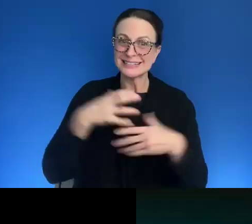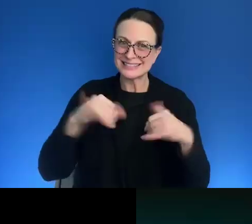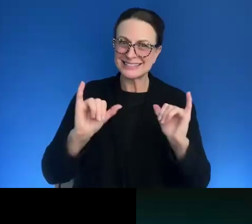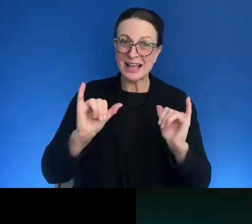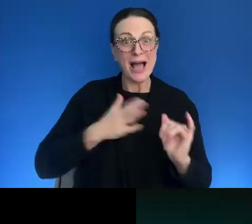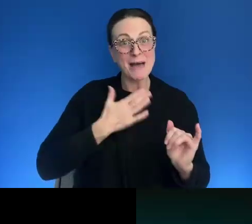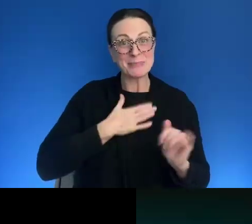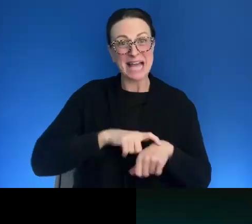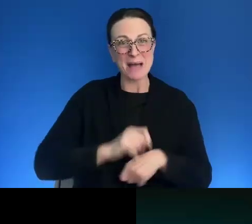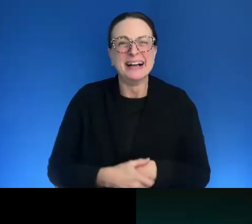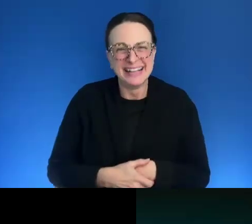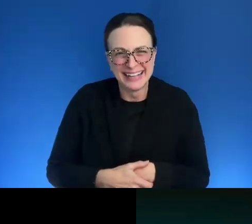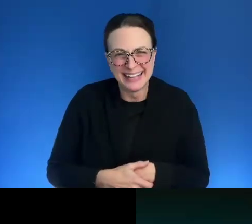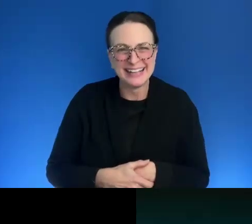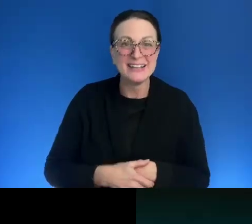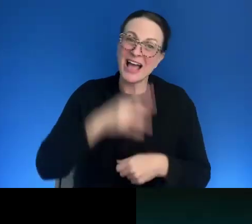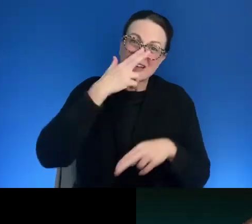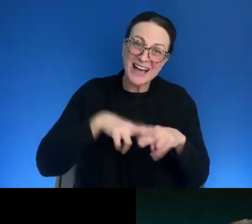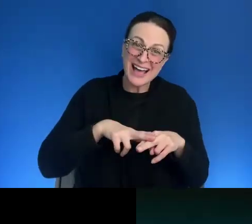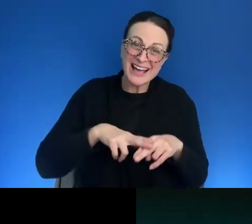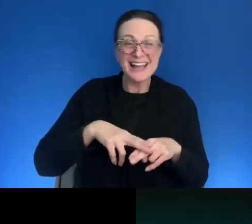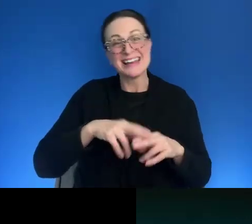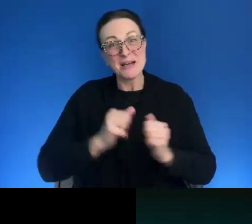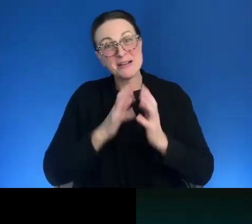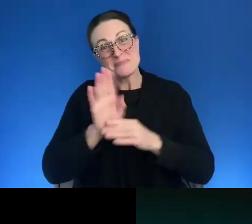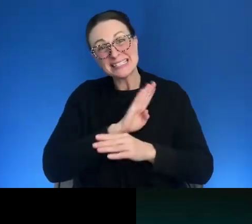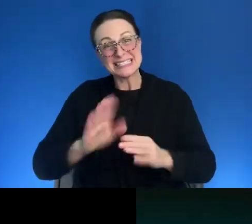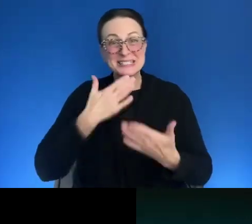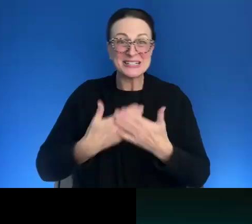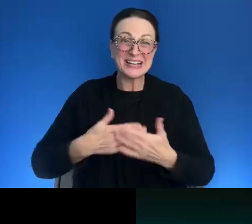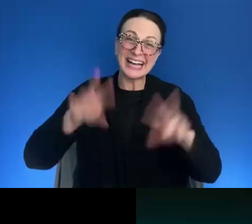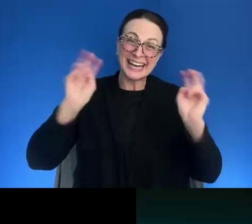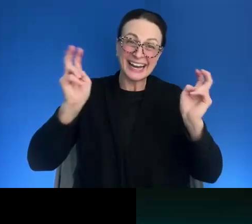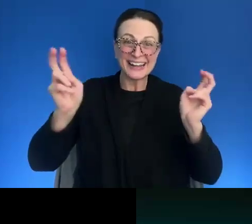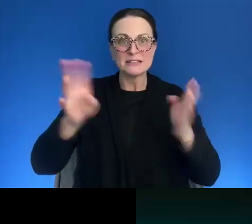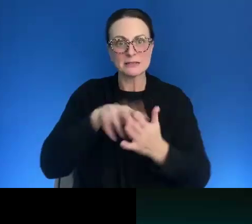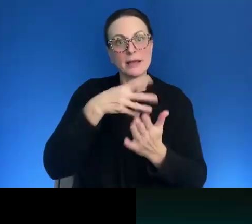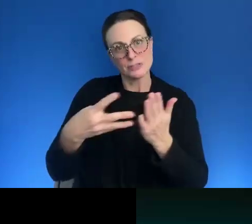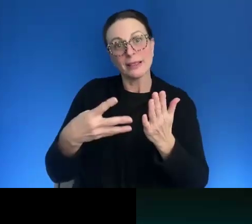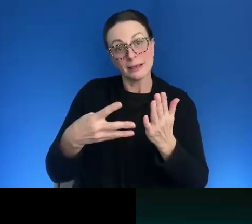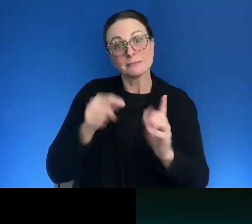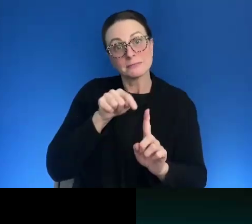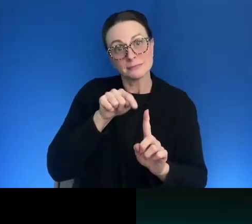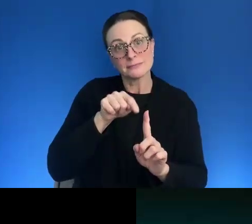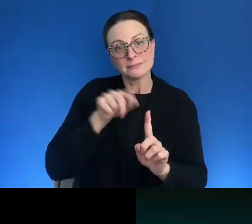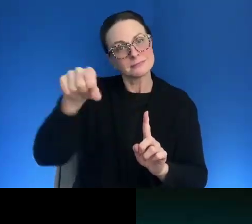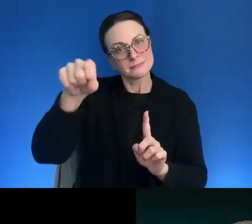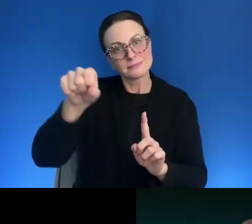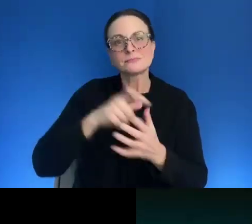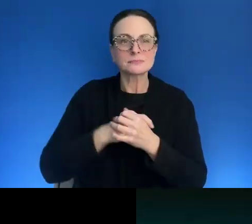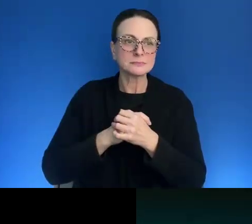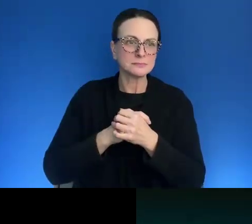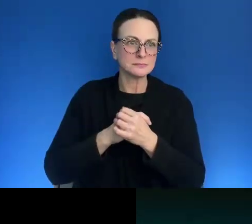in the happy time, like fun, this entrepreneurship stuff is good. Scheduling, yes. So